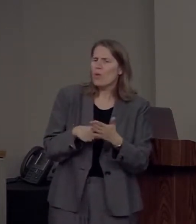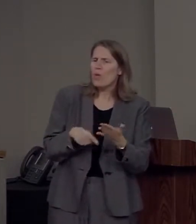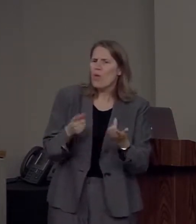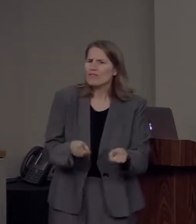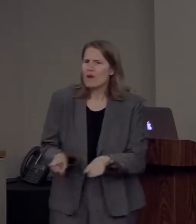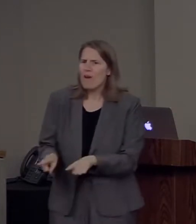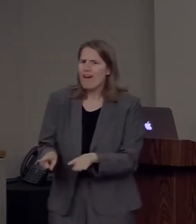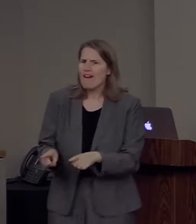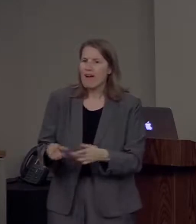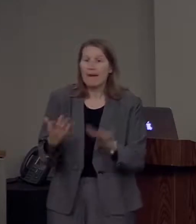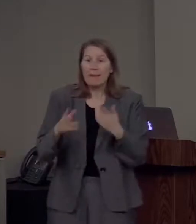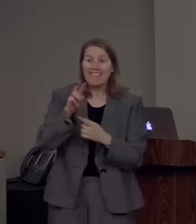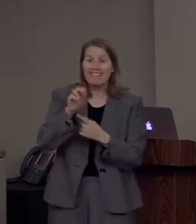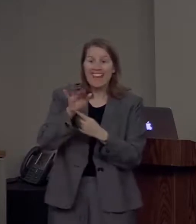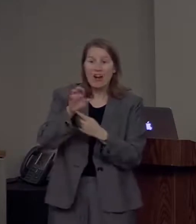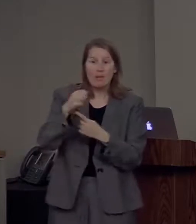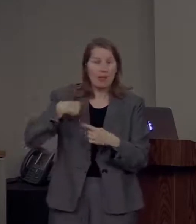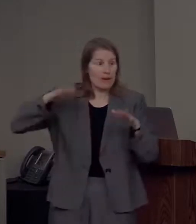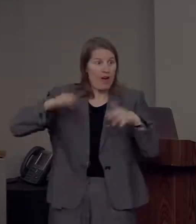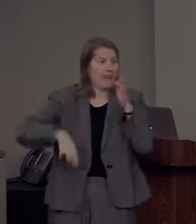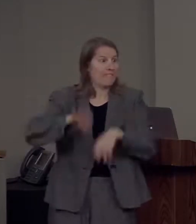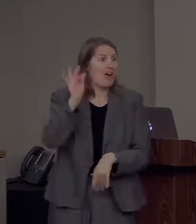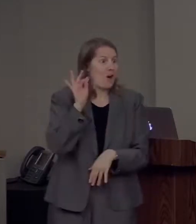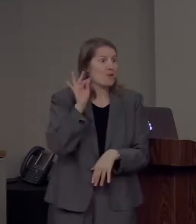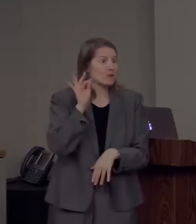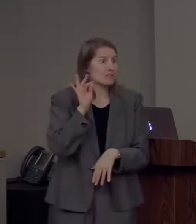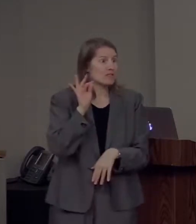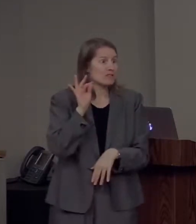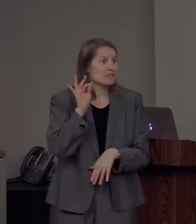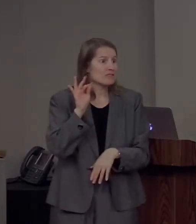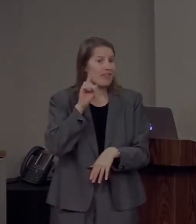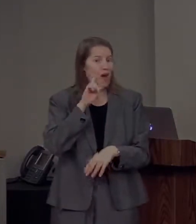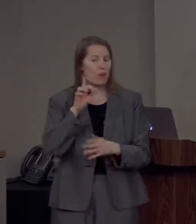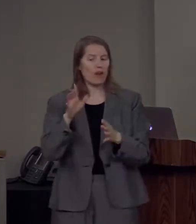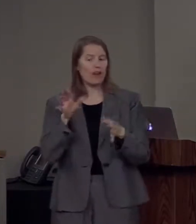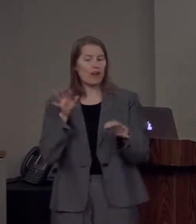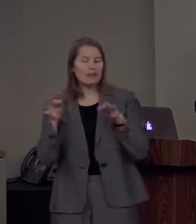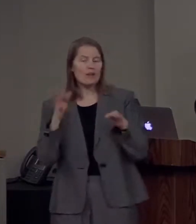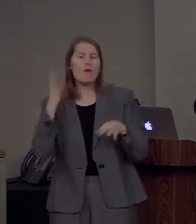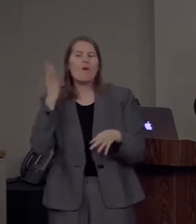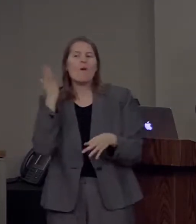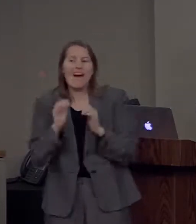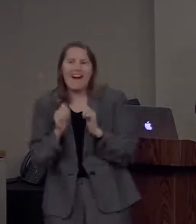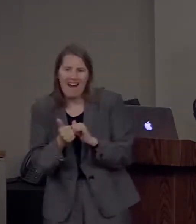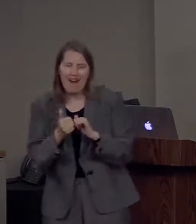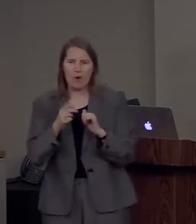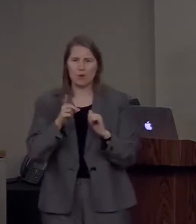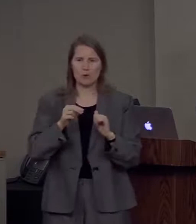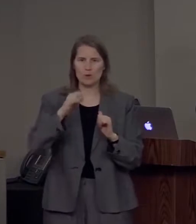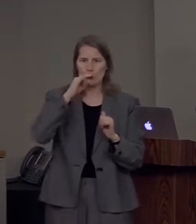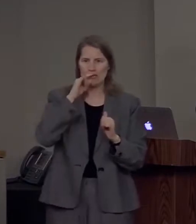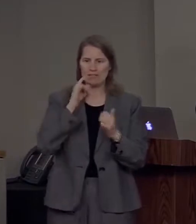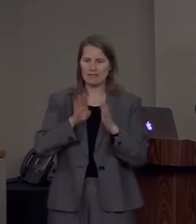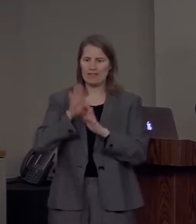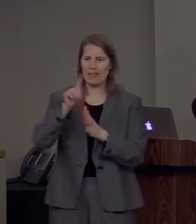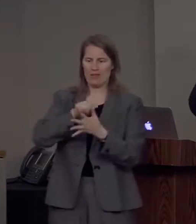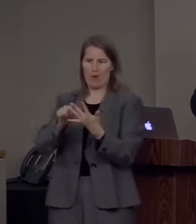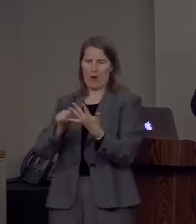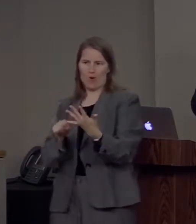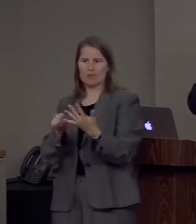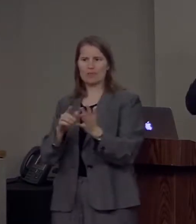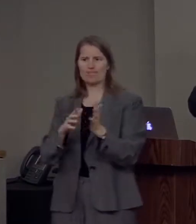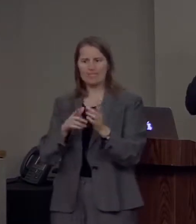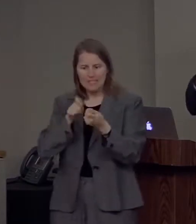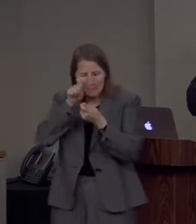variable that we haven't yet uncovered that explains the very vulnerability to developing these specific learning difficulties in the two